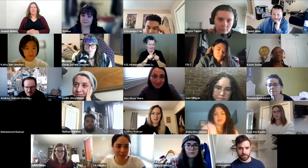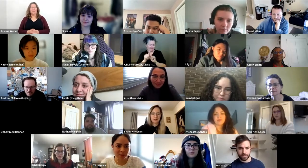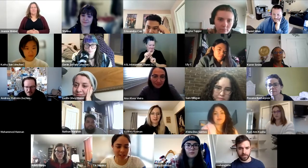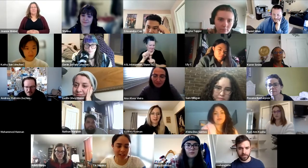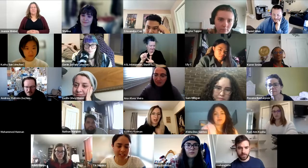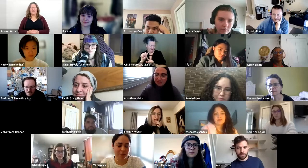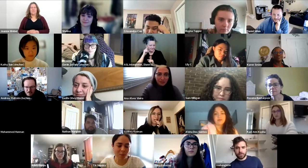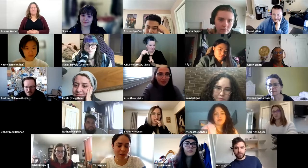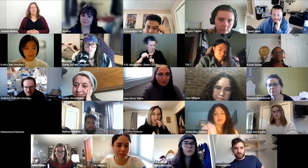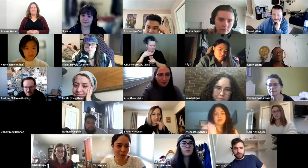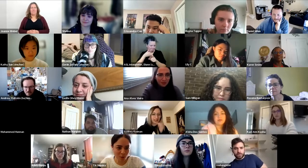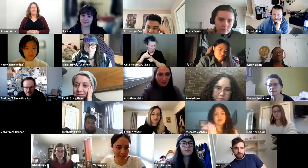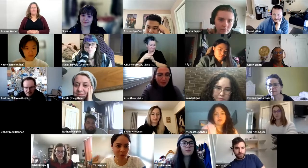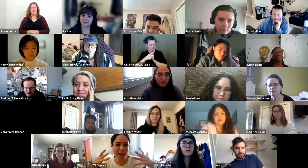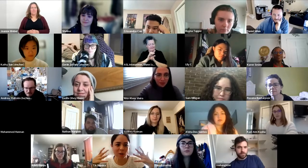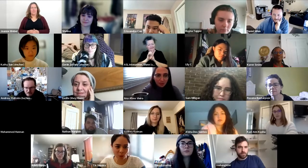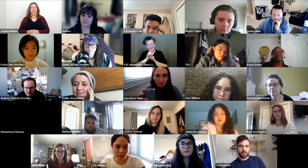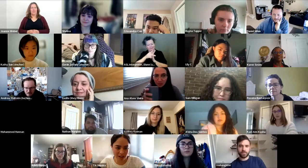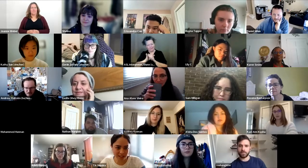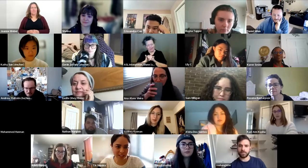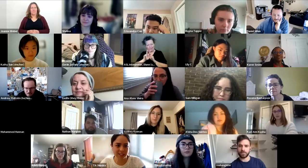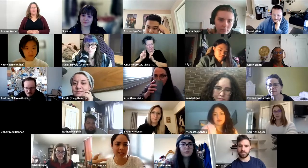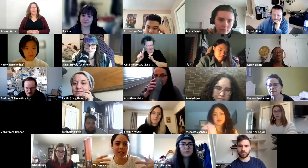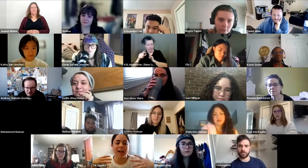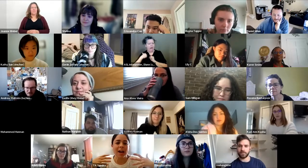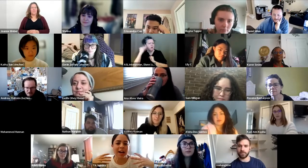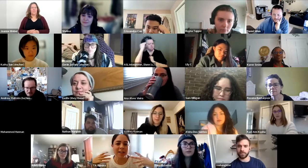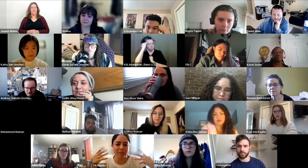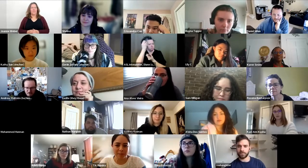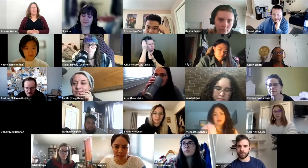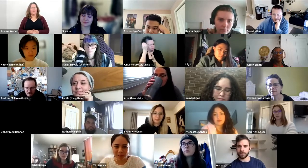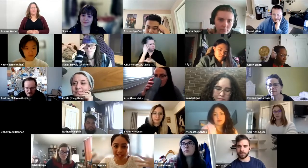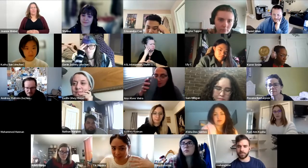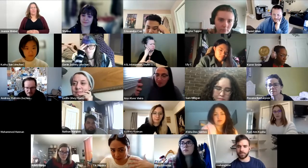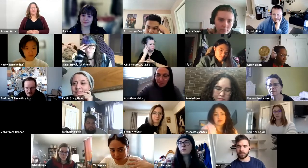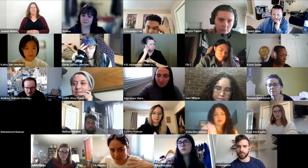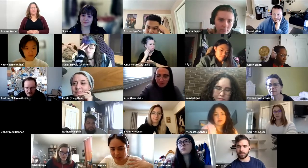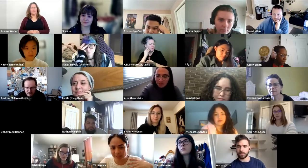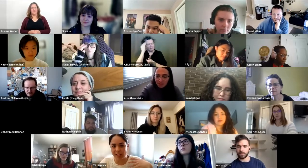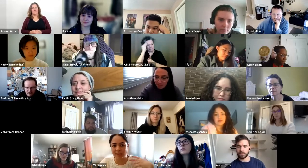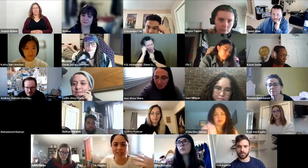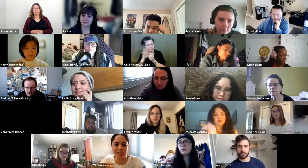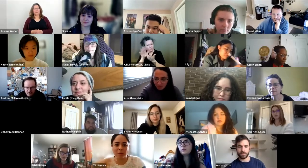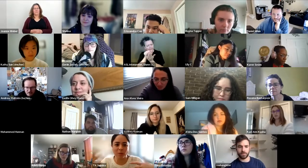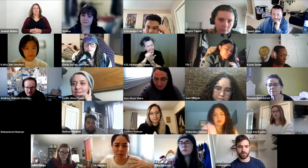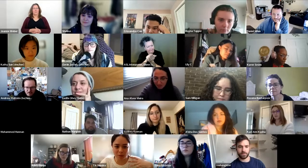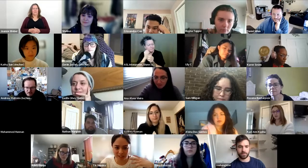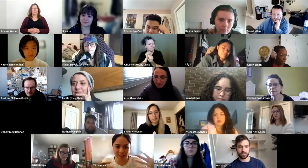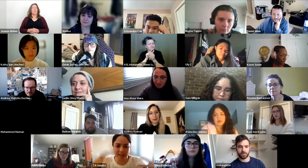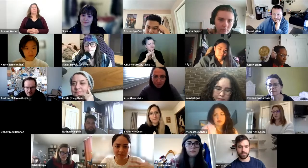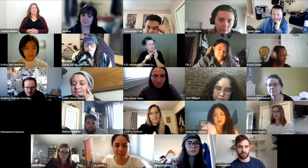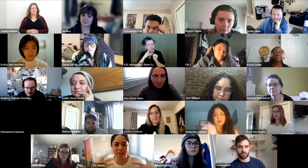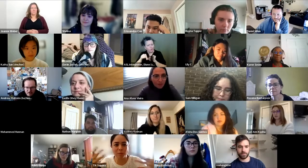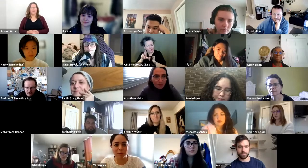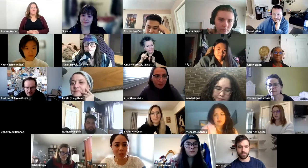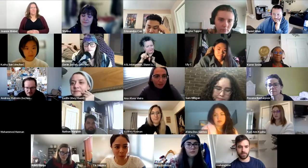for ADPY 301. So I know the content. I am familiar with the assignments and with the quizzes